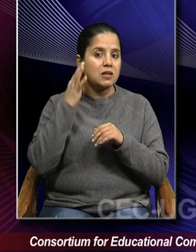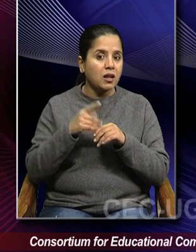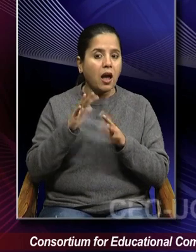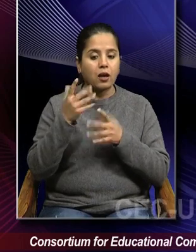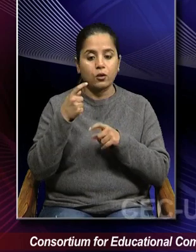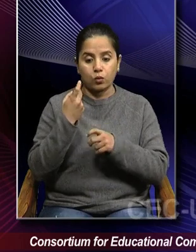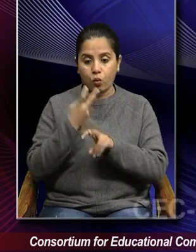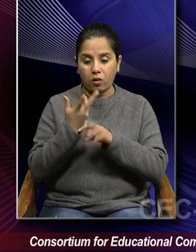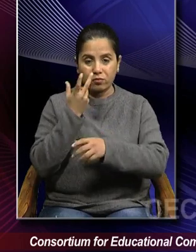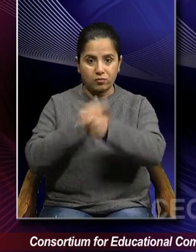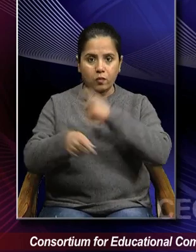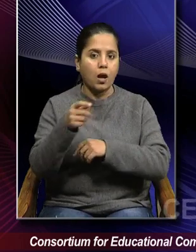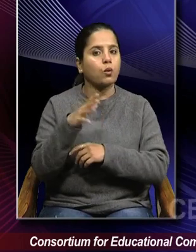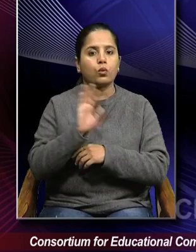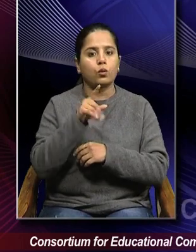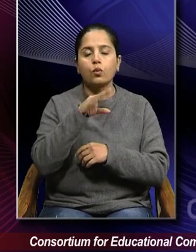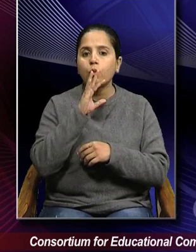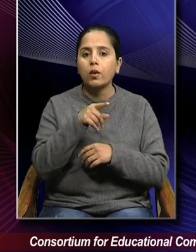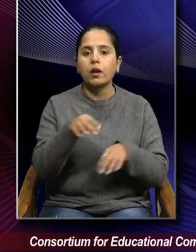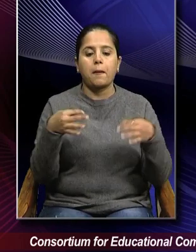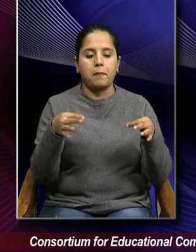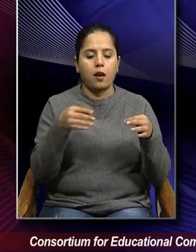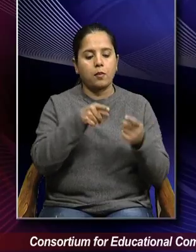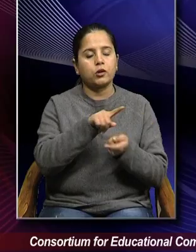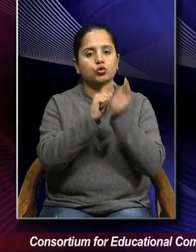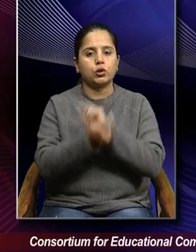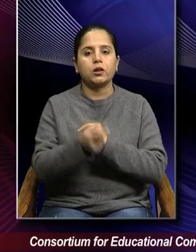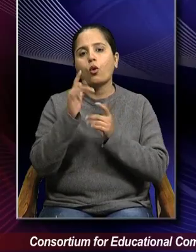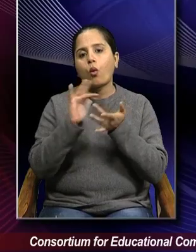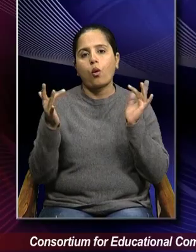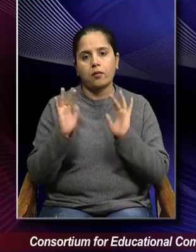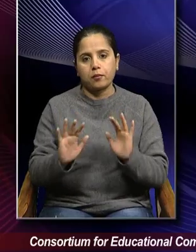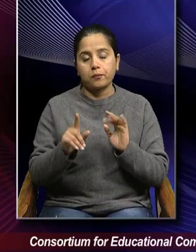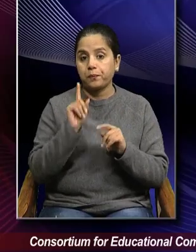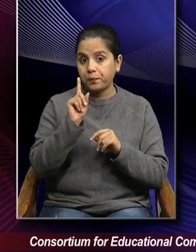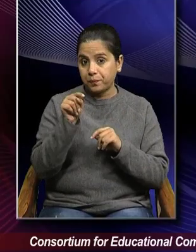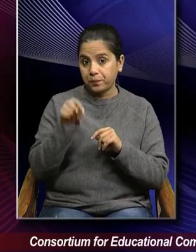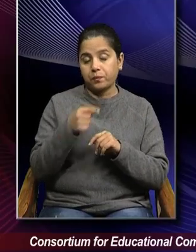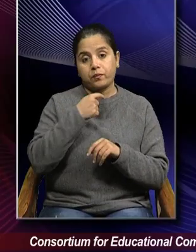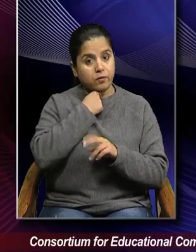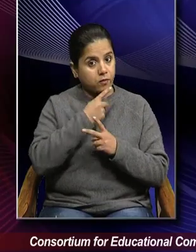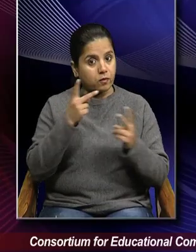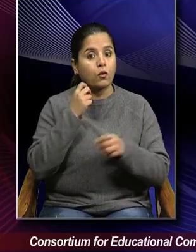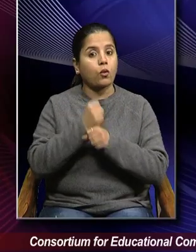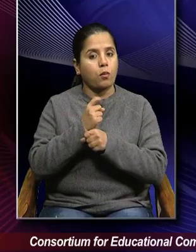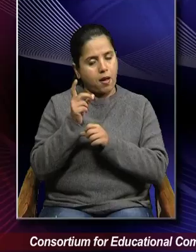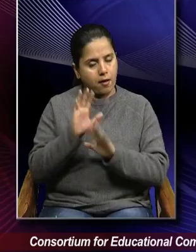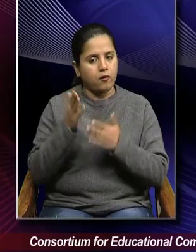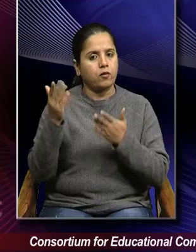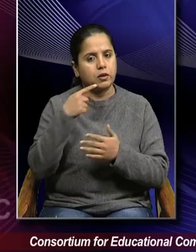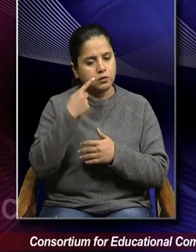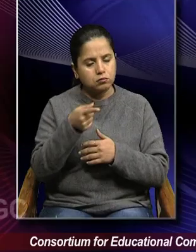It is actually a reflection of the paper currency, wherein the guarantee of the government is there